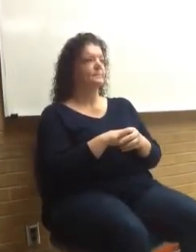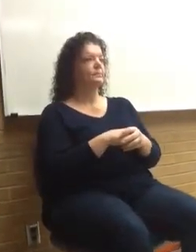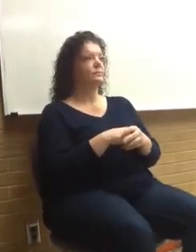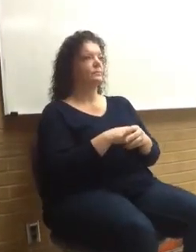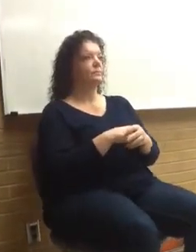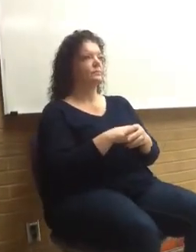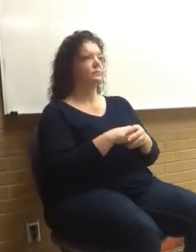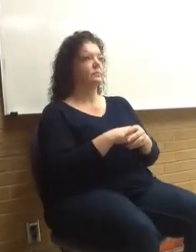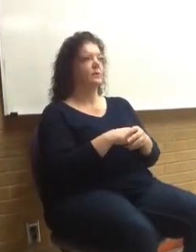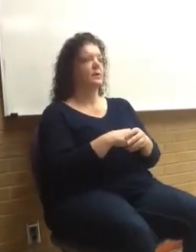section. Okay?